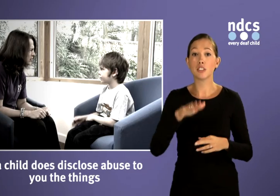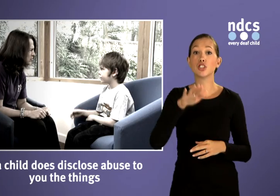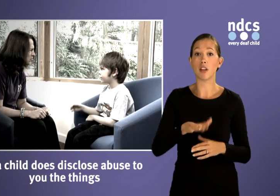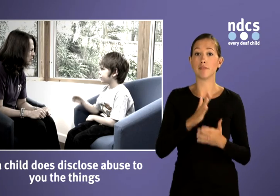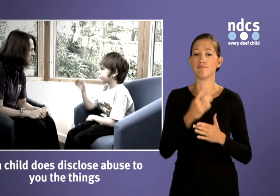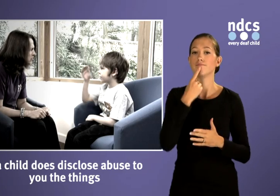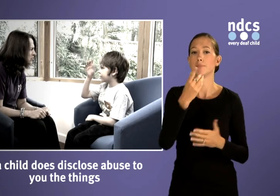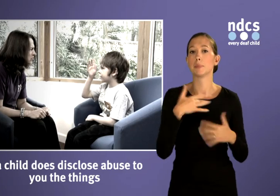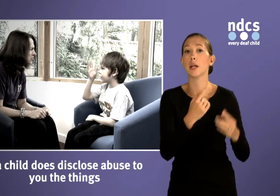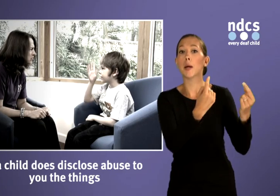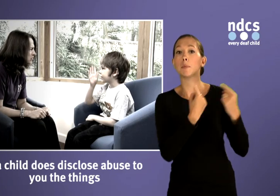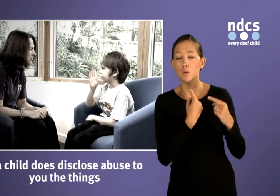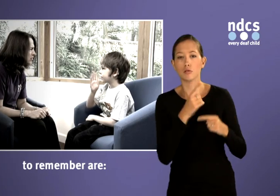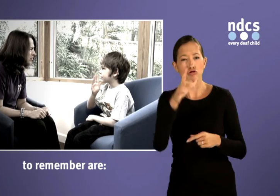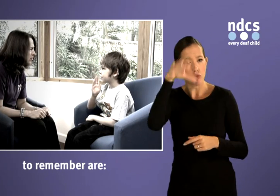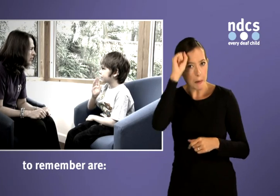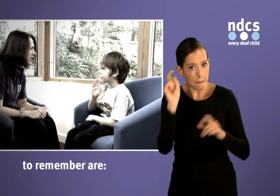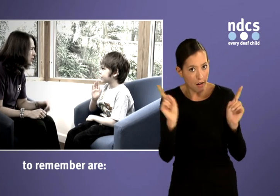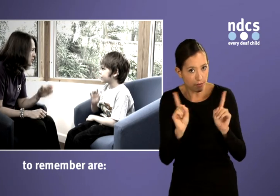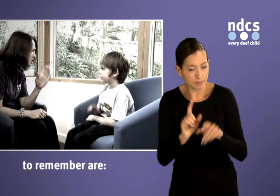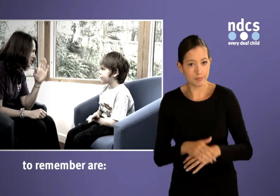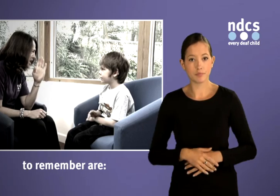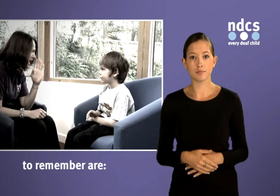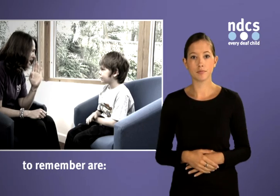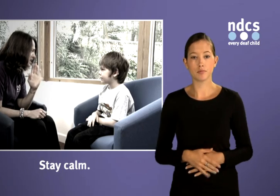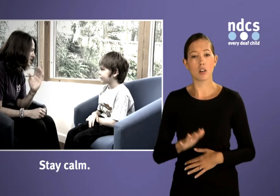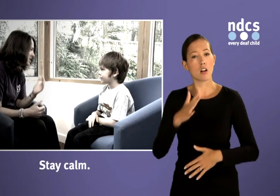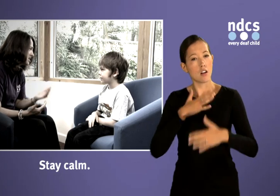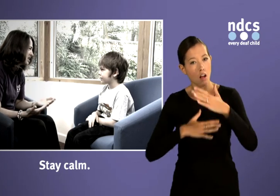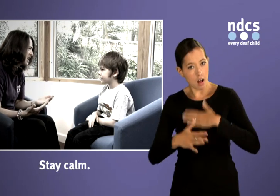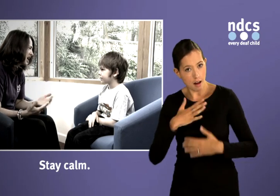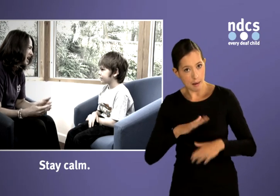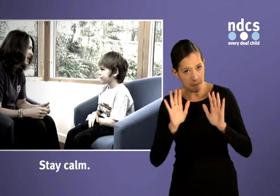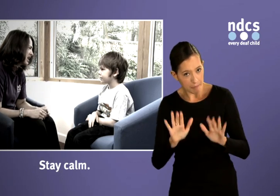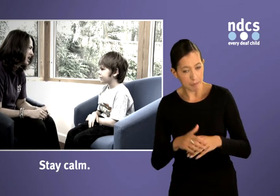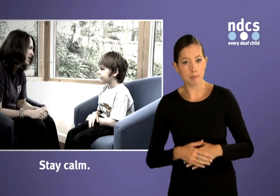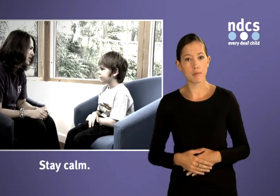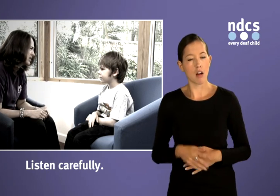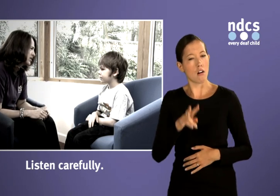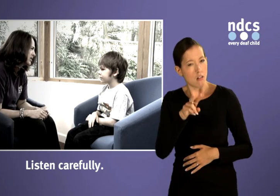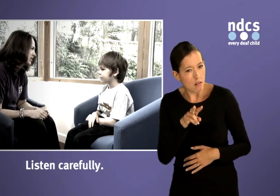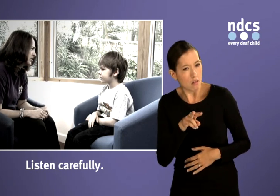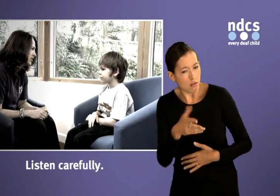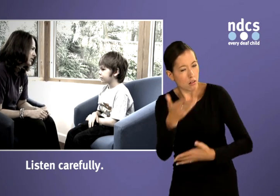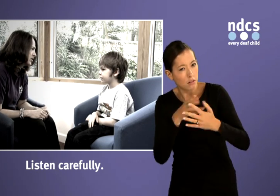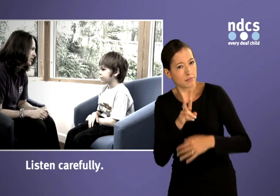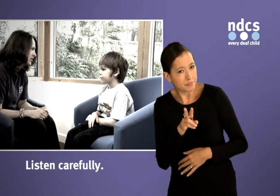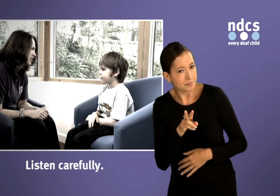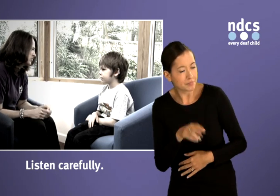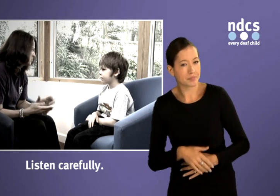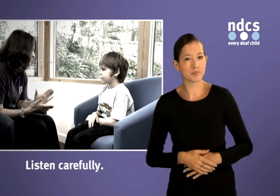If a child does disclose abuse to you, the things to remember are: stay calm, listen